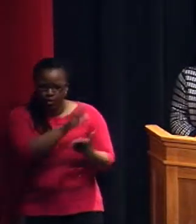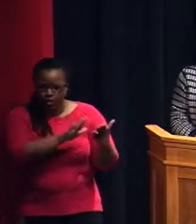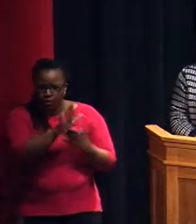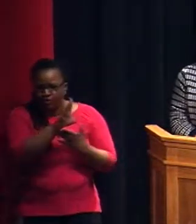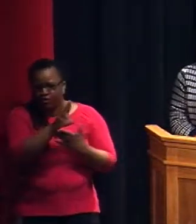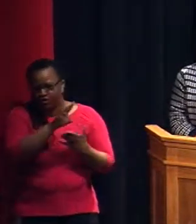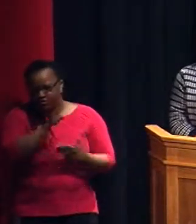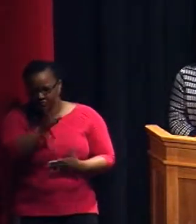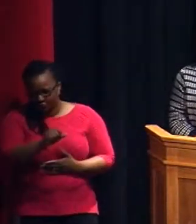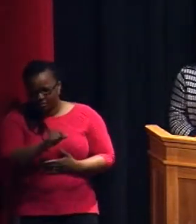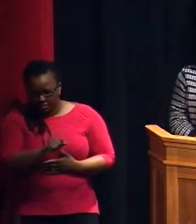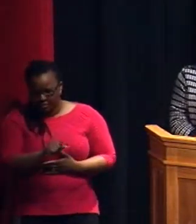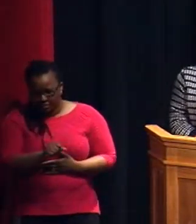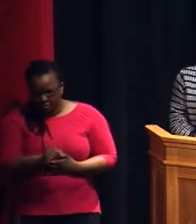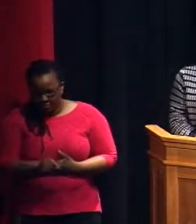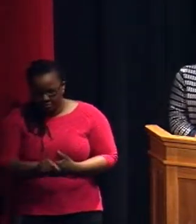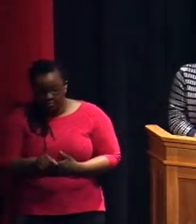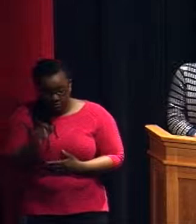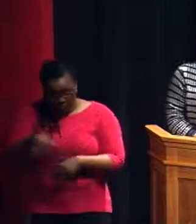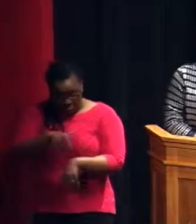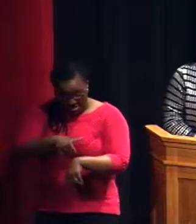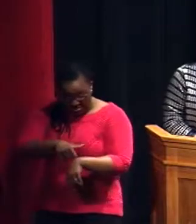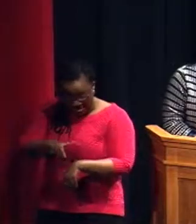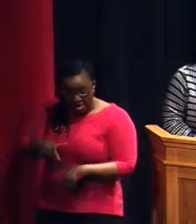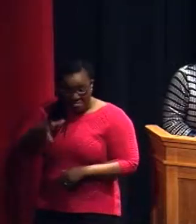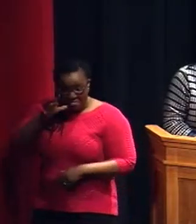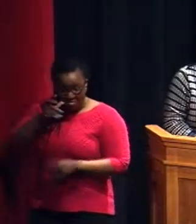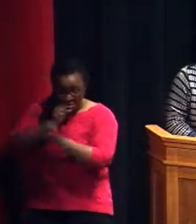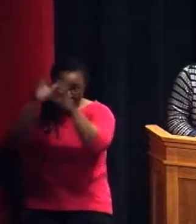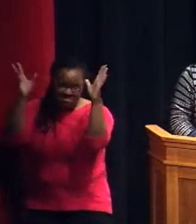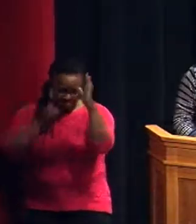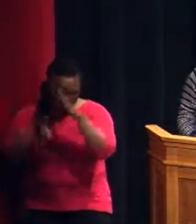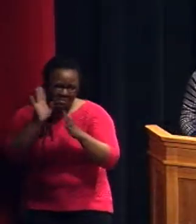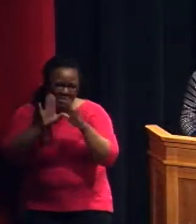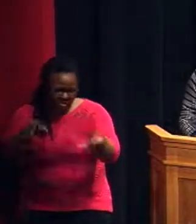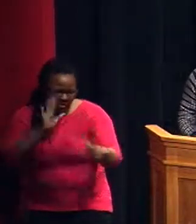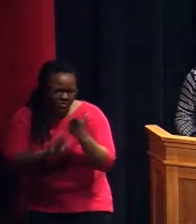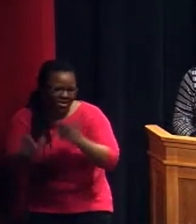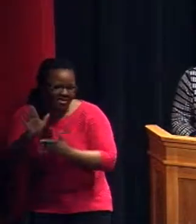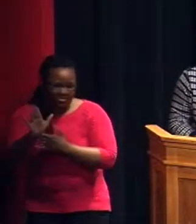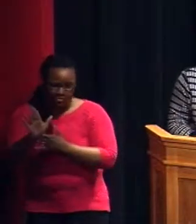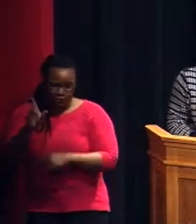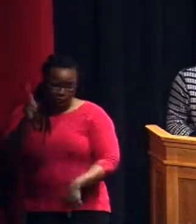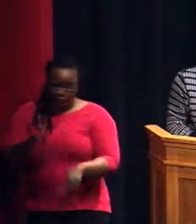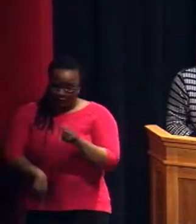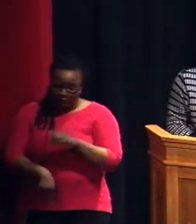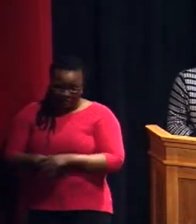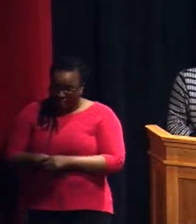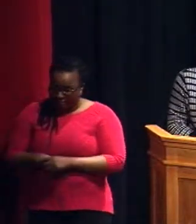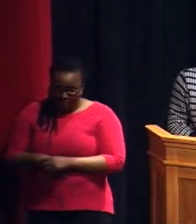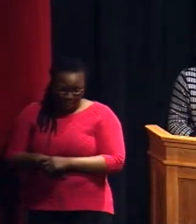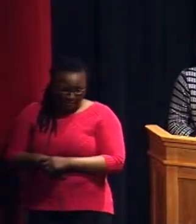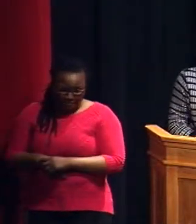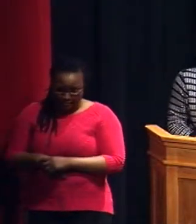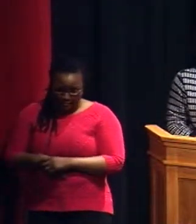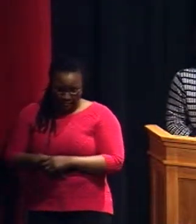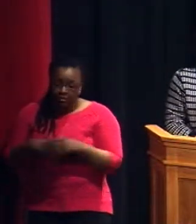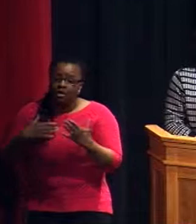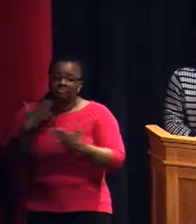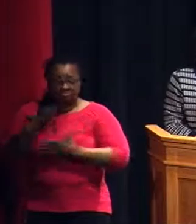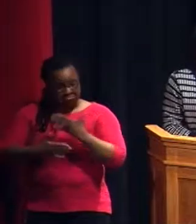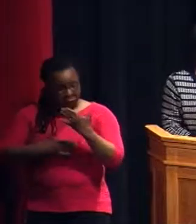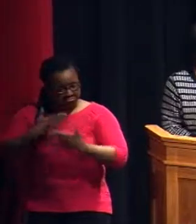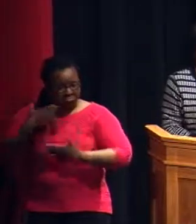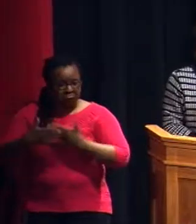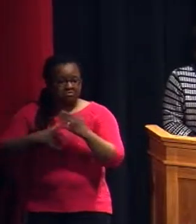was having that dream, we could not have went there if we had wanted to. Times changed as we were in school, and